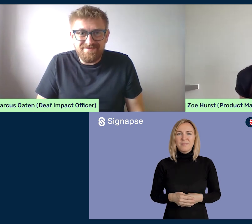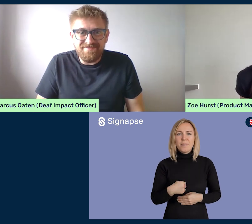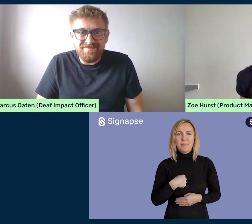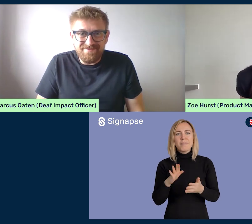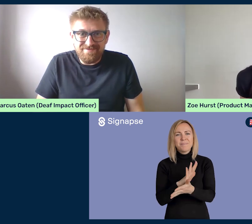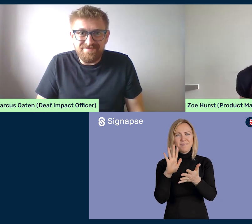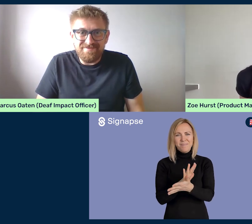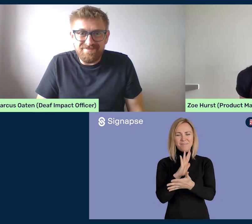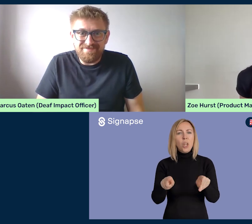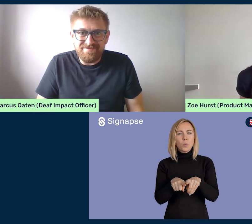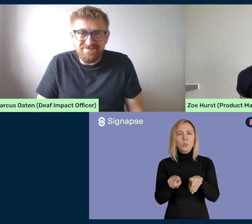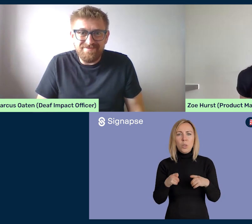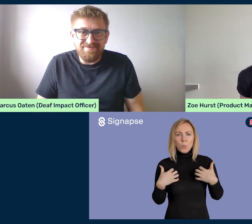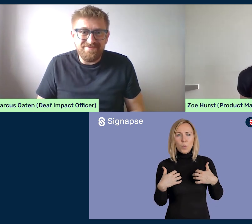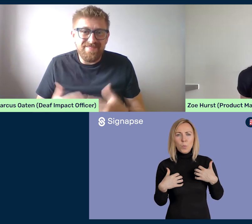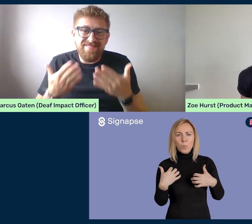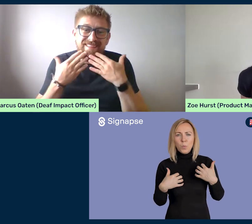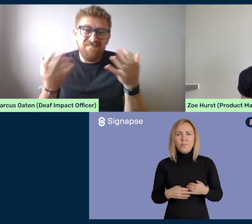such a pleasure and so interesting.